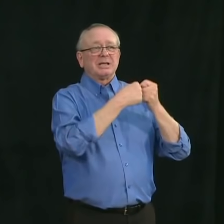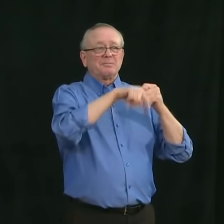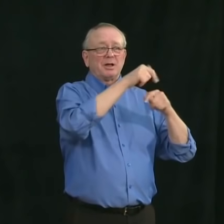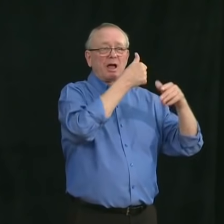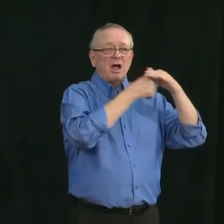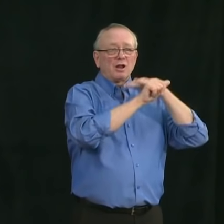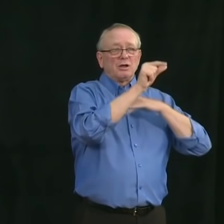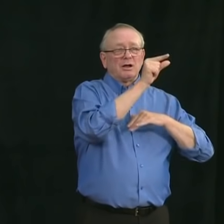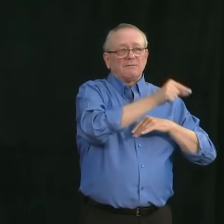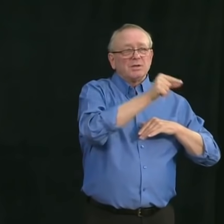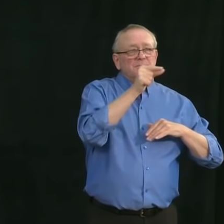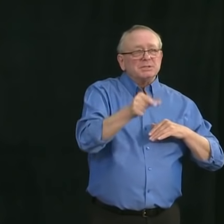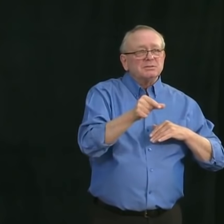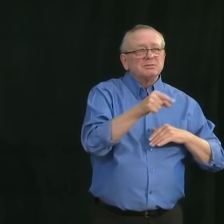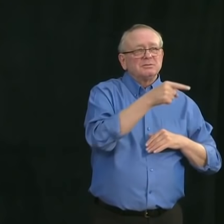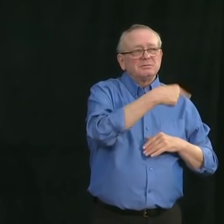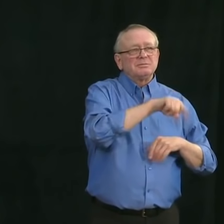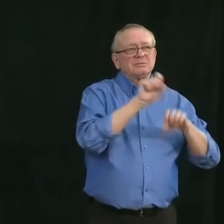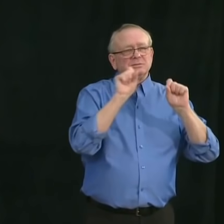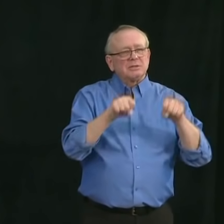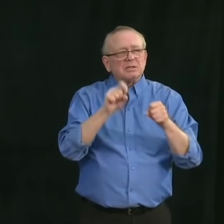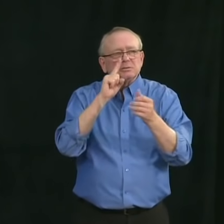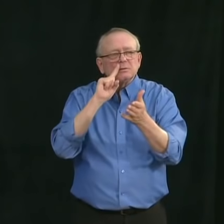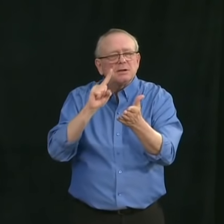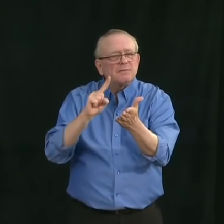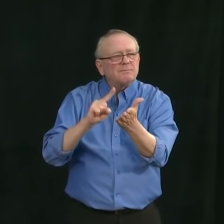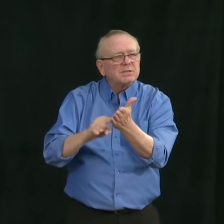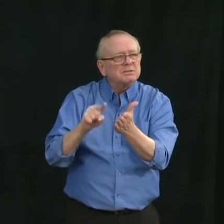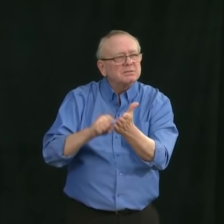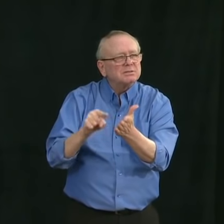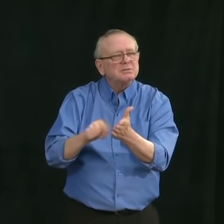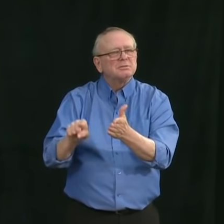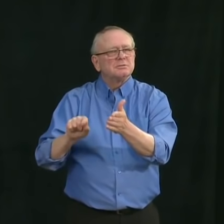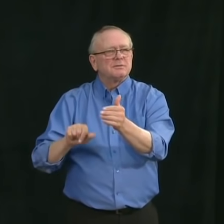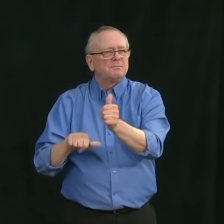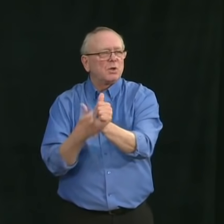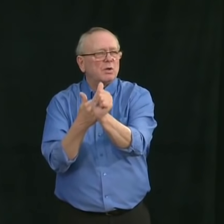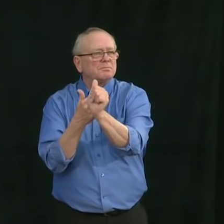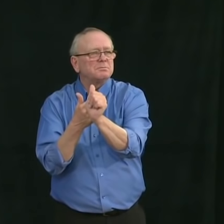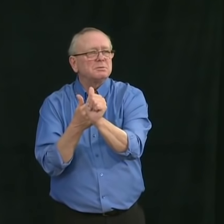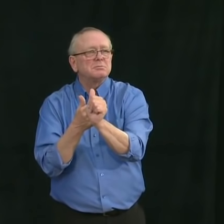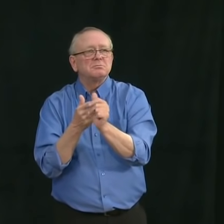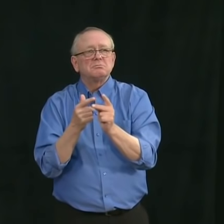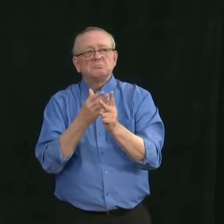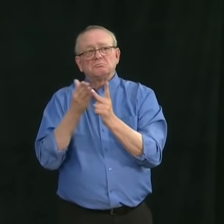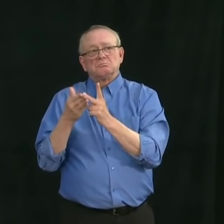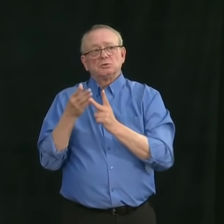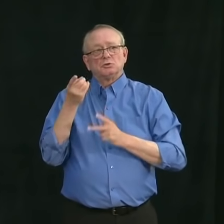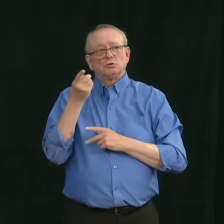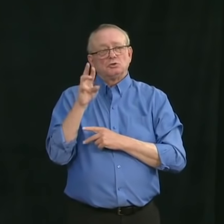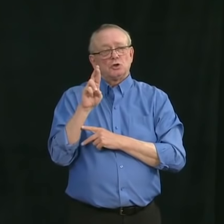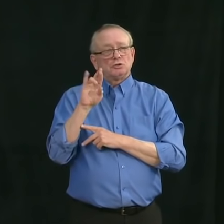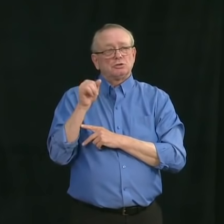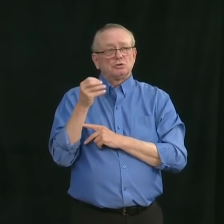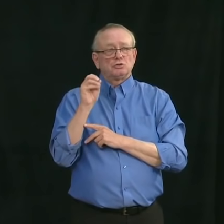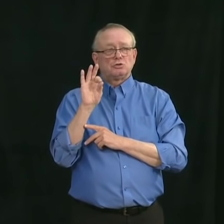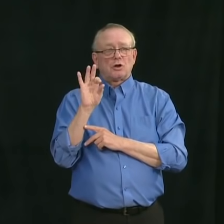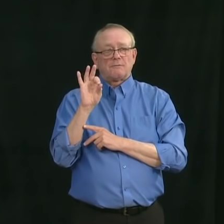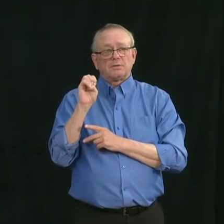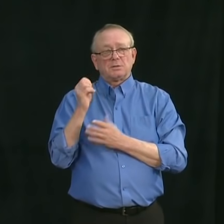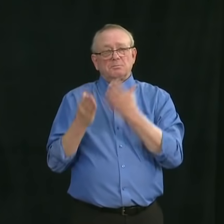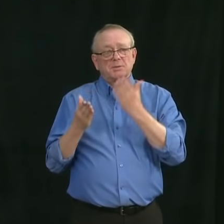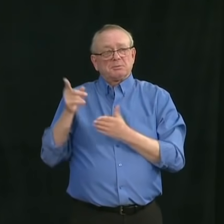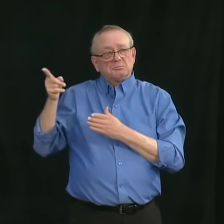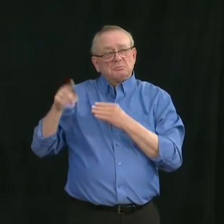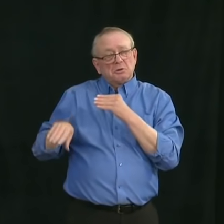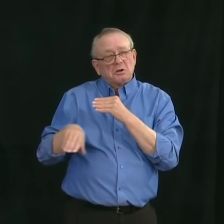do investigations and follow up. I'm not sure if Dr. Jaffe may have more to say about Millrise specifically, but I think the